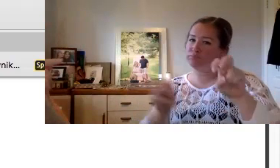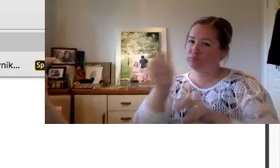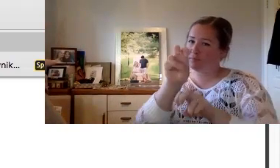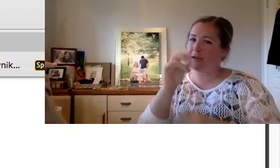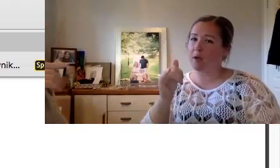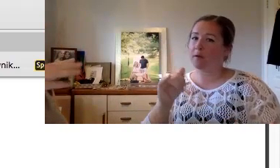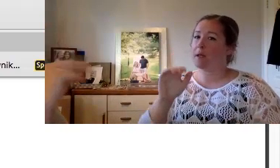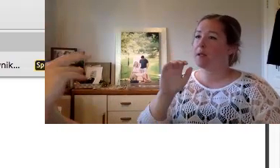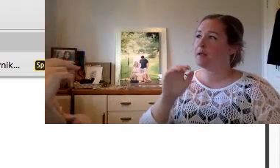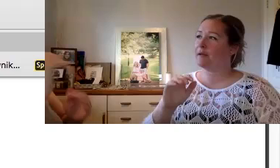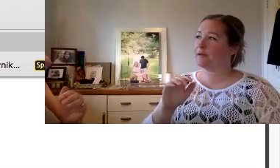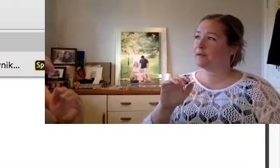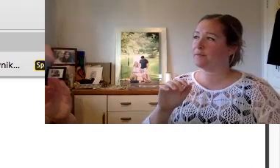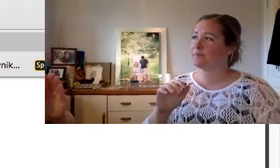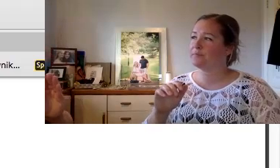order. Yeah.